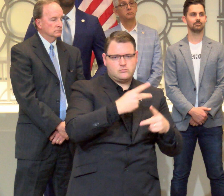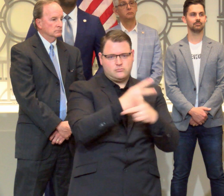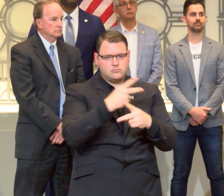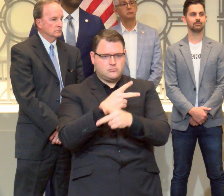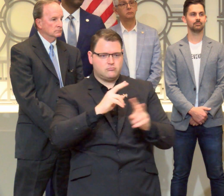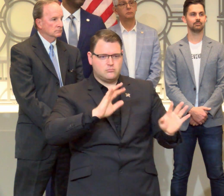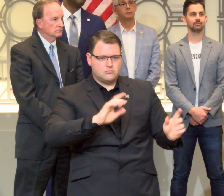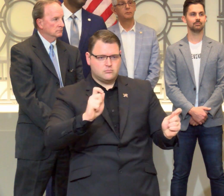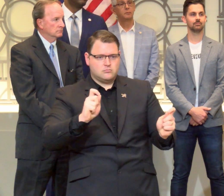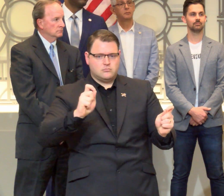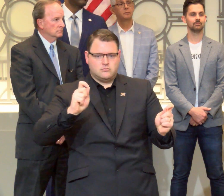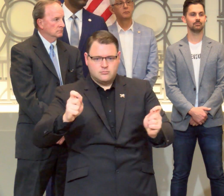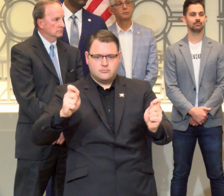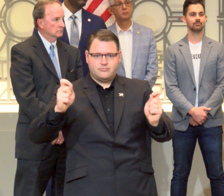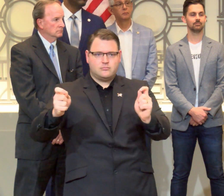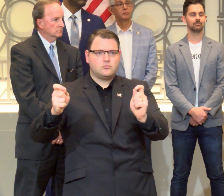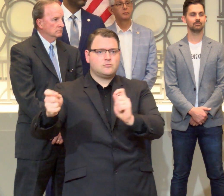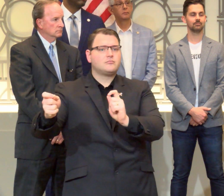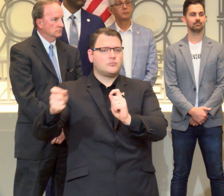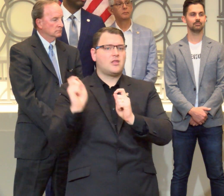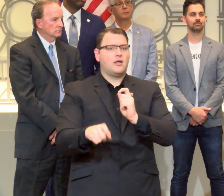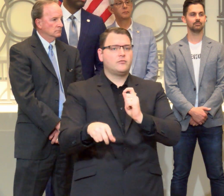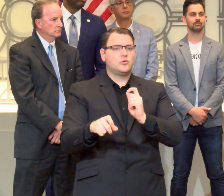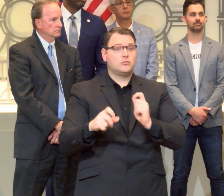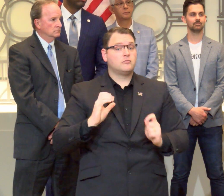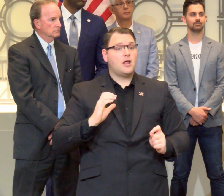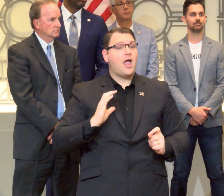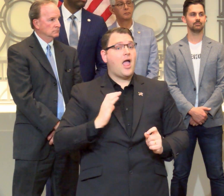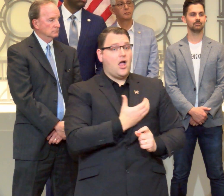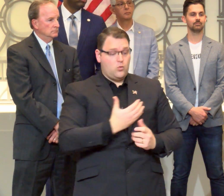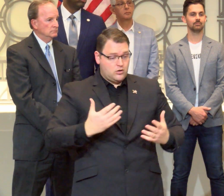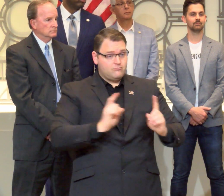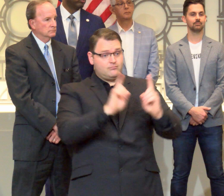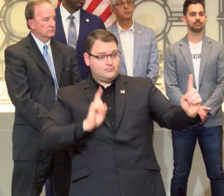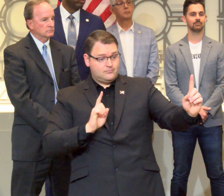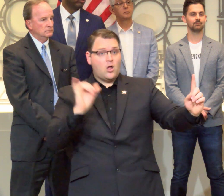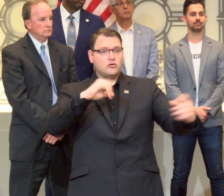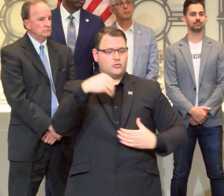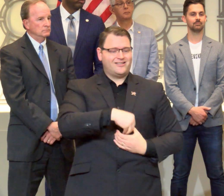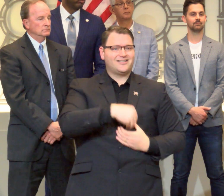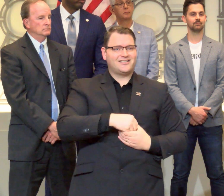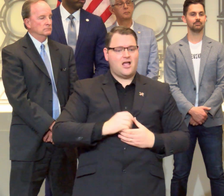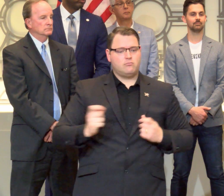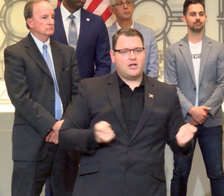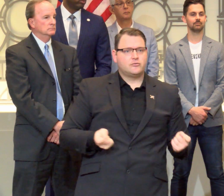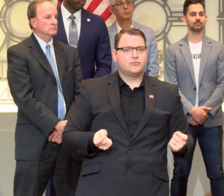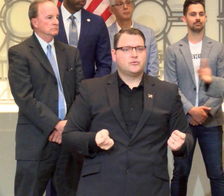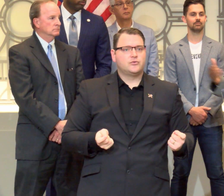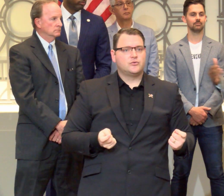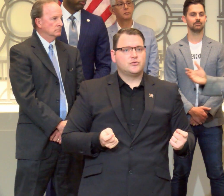also have to manage our emotions as well. Okay? So it's not just about the physical